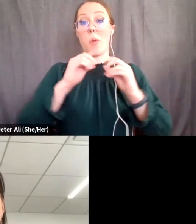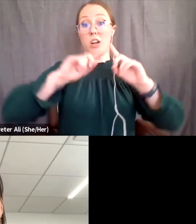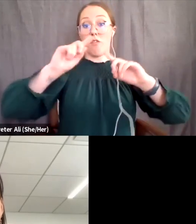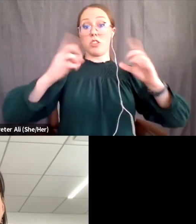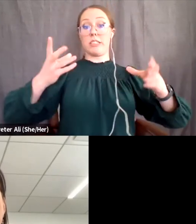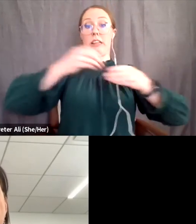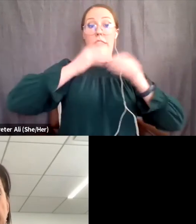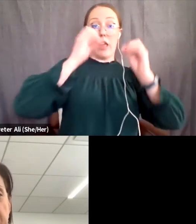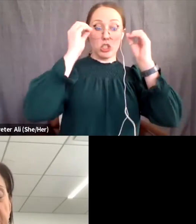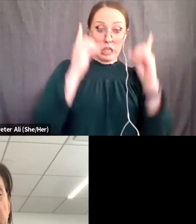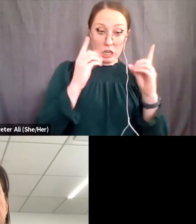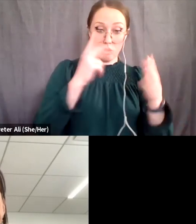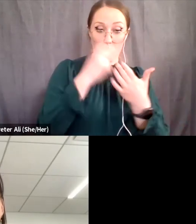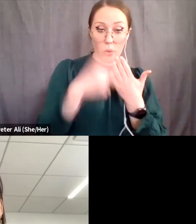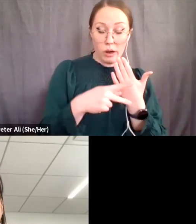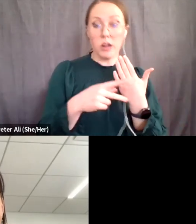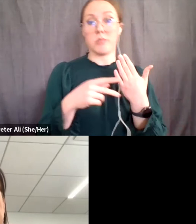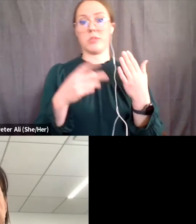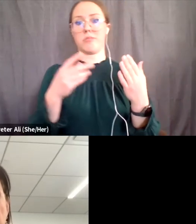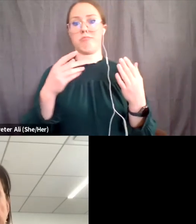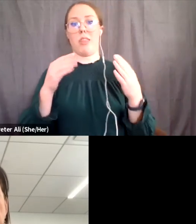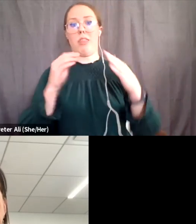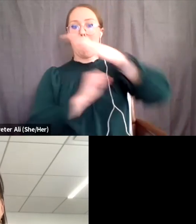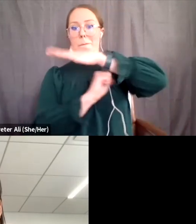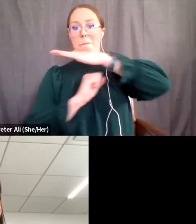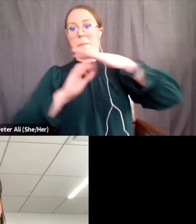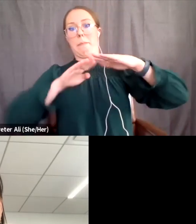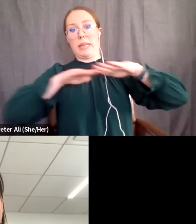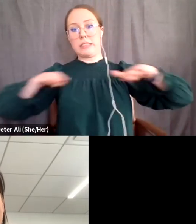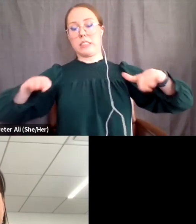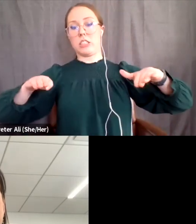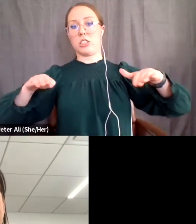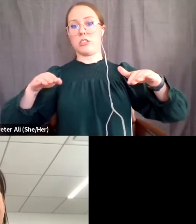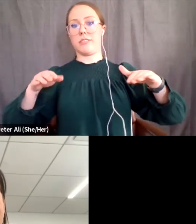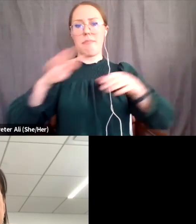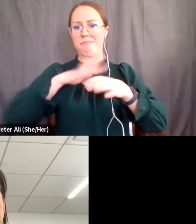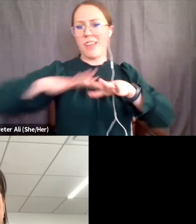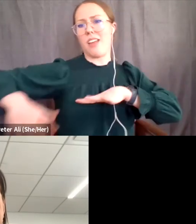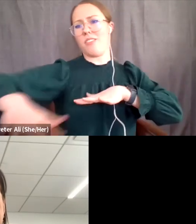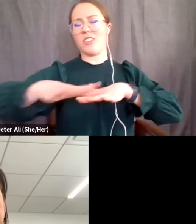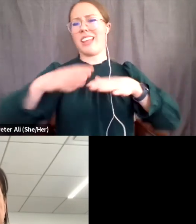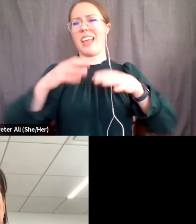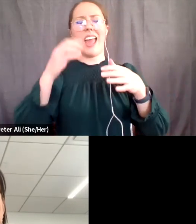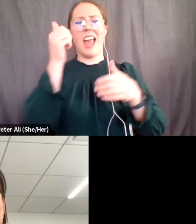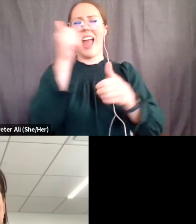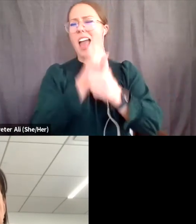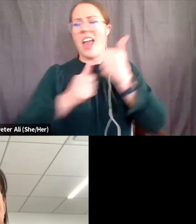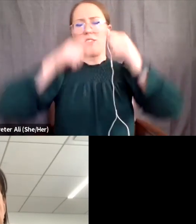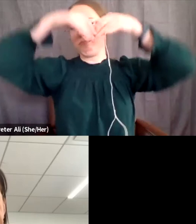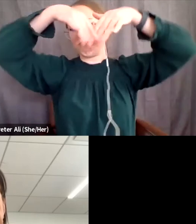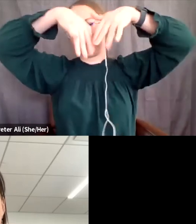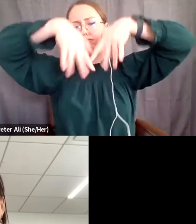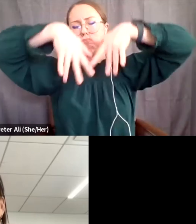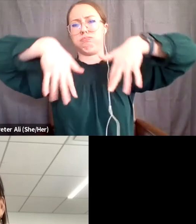education programs, on the main stage, in the film area, and in every aspect of the institution's